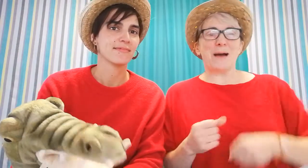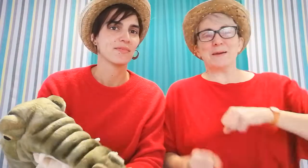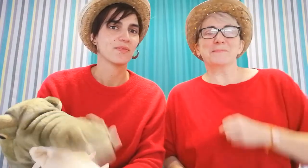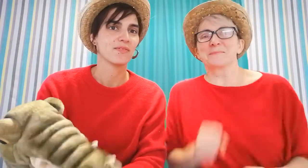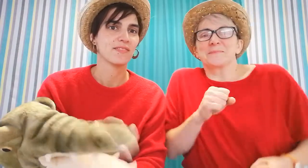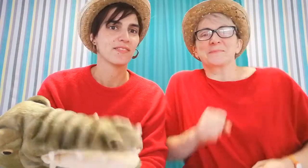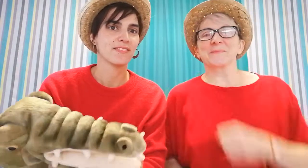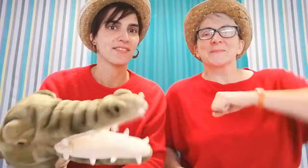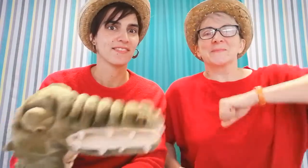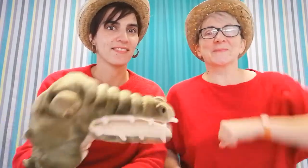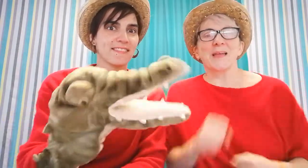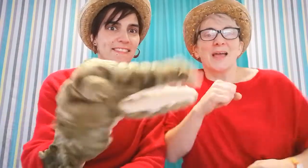happy.